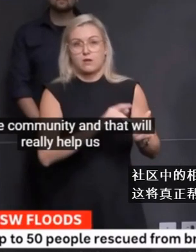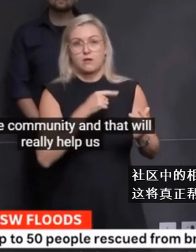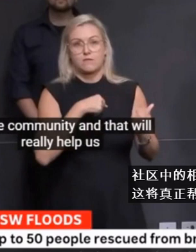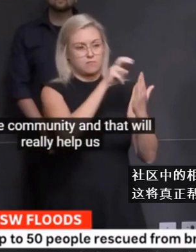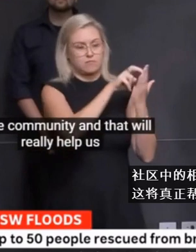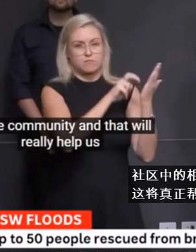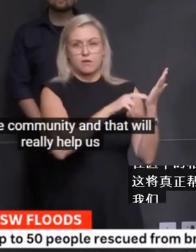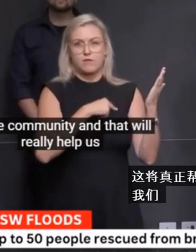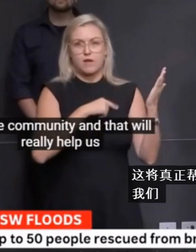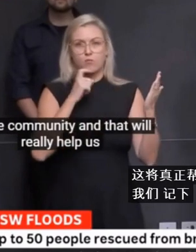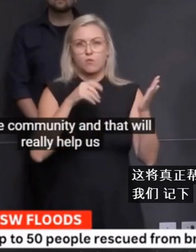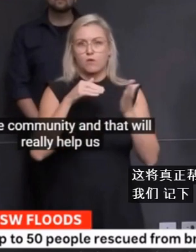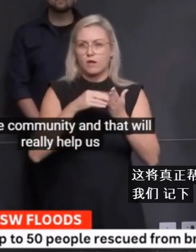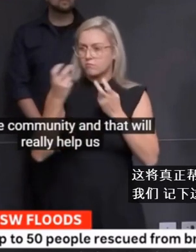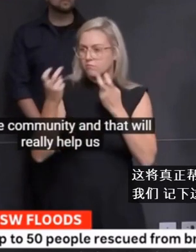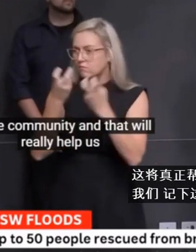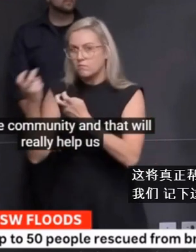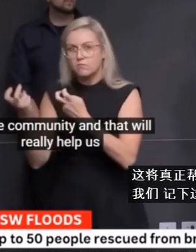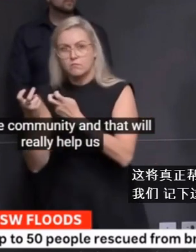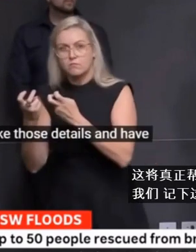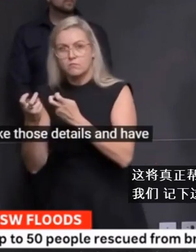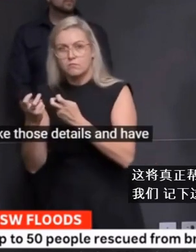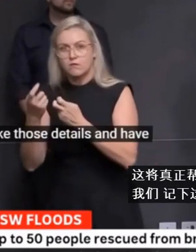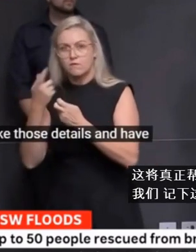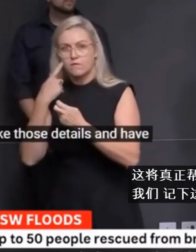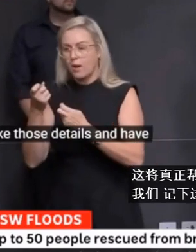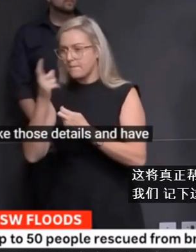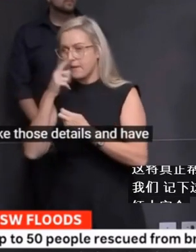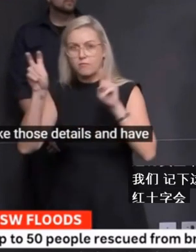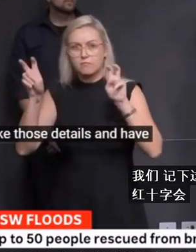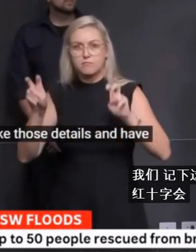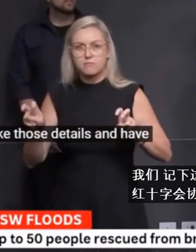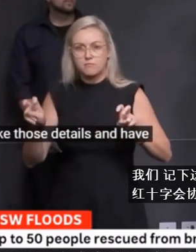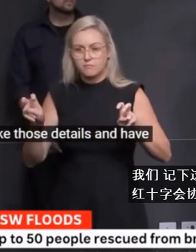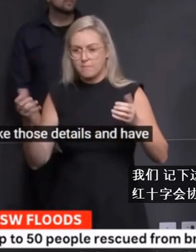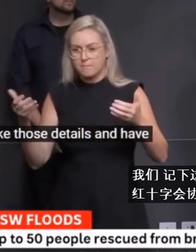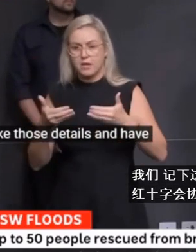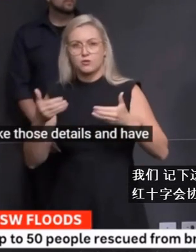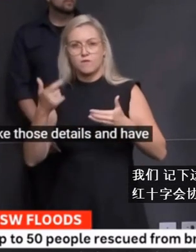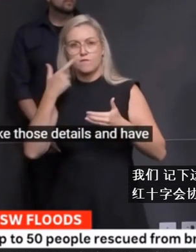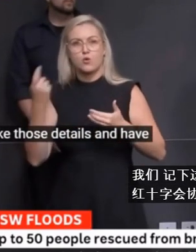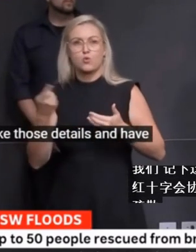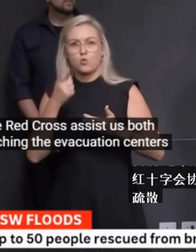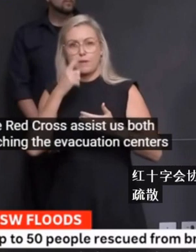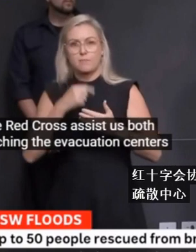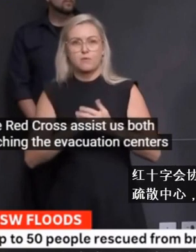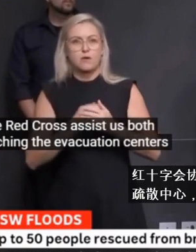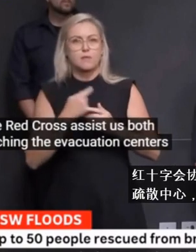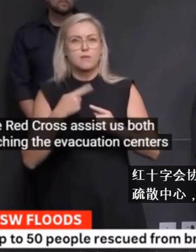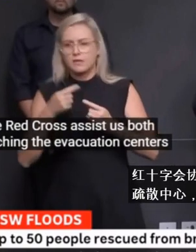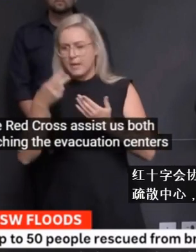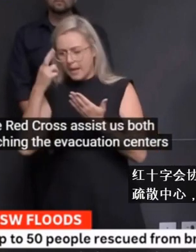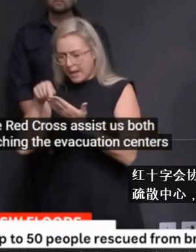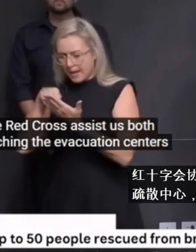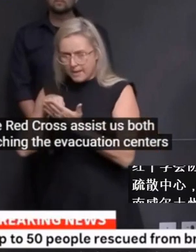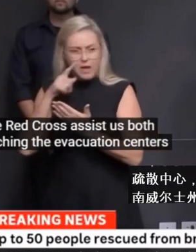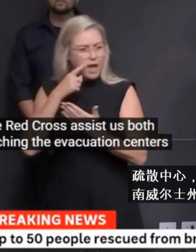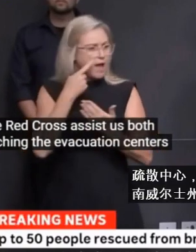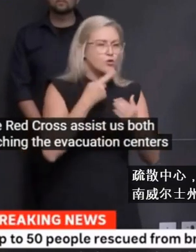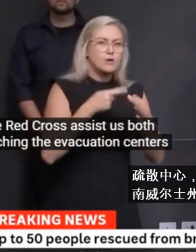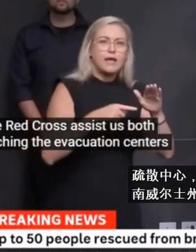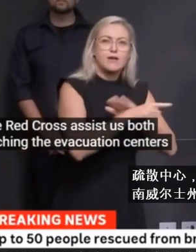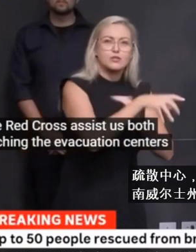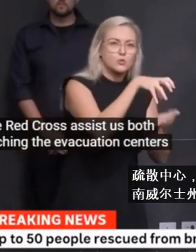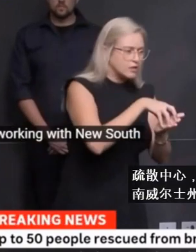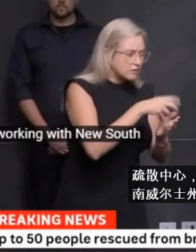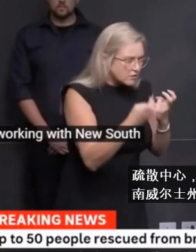us to take those details and have the Red Cross assist us, both searching the evacuation centres and working with New South